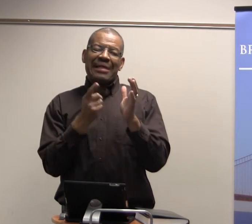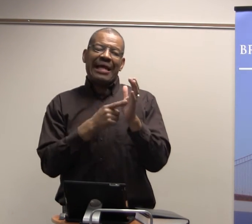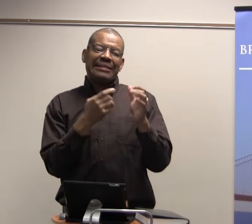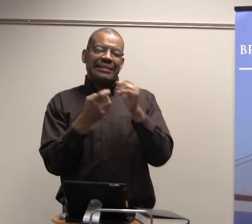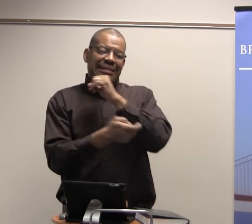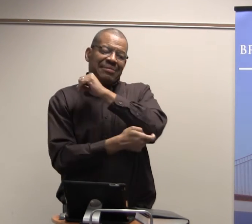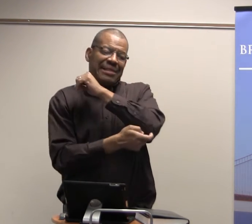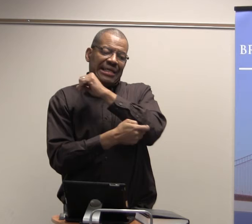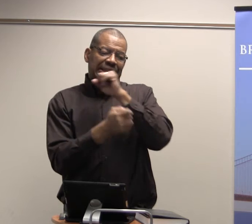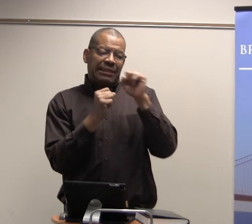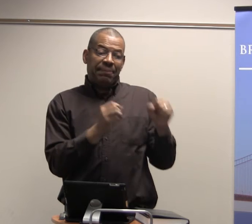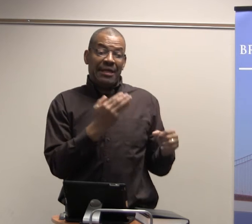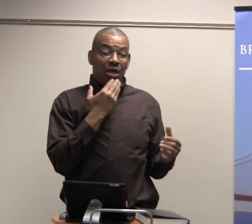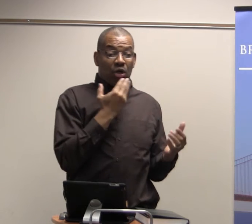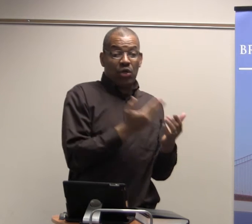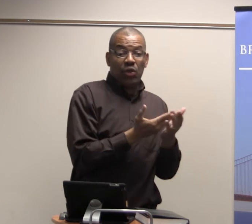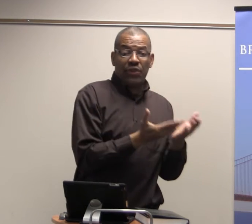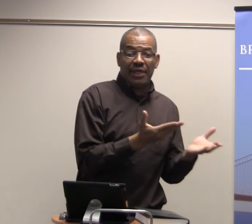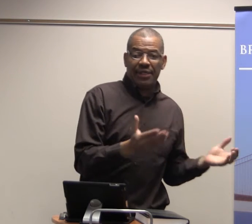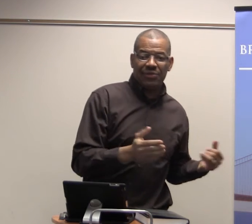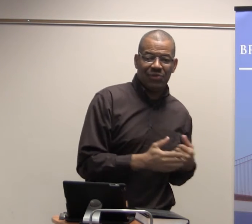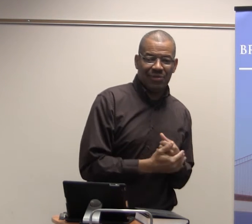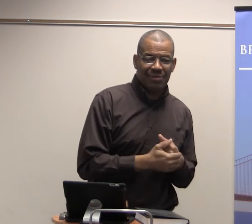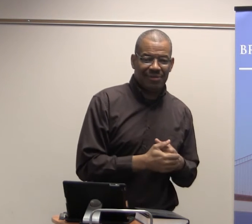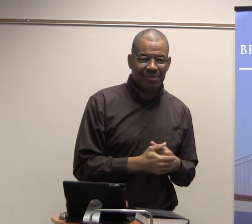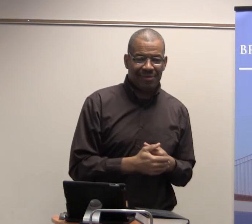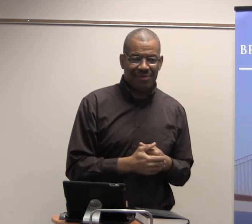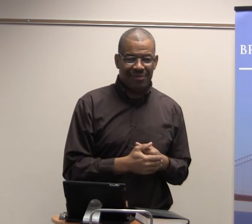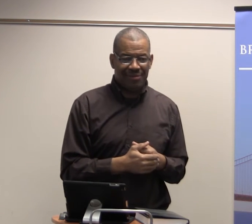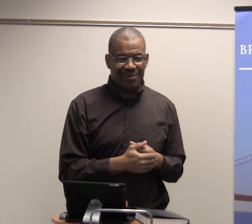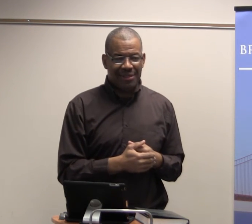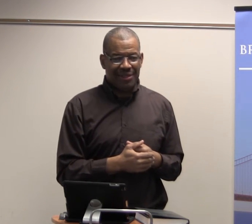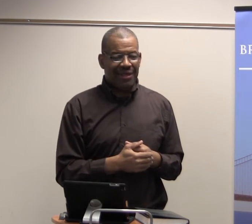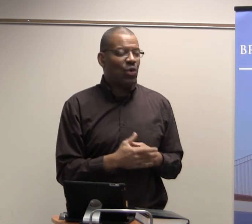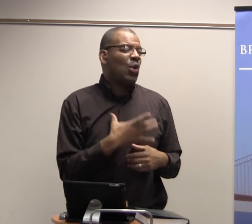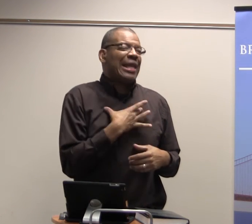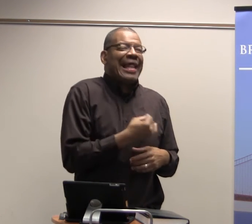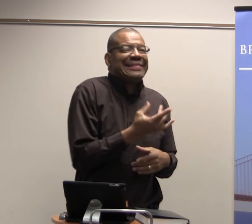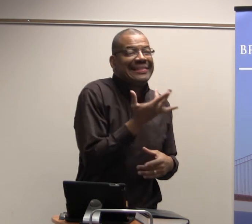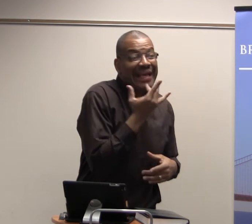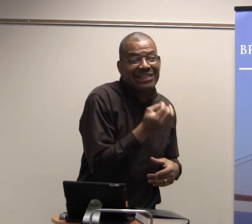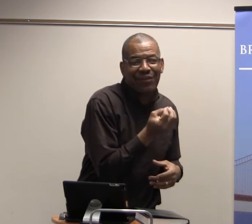Sometimes the temptation can be good things. You all like to taste the